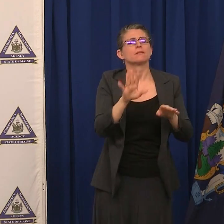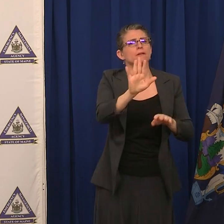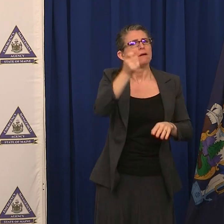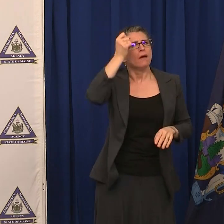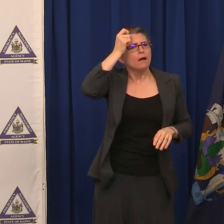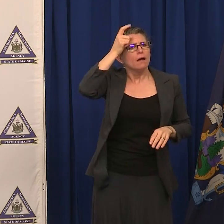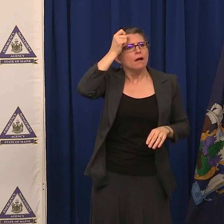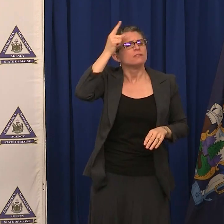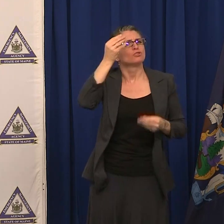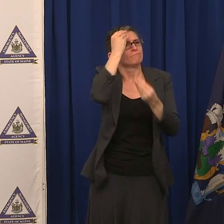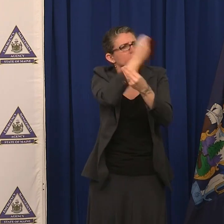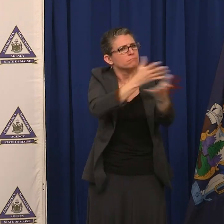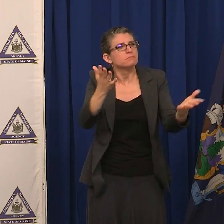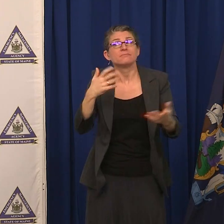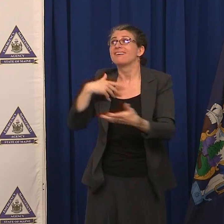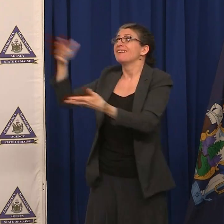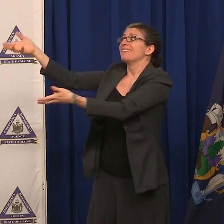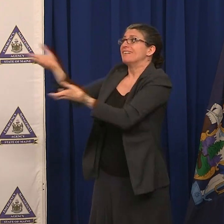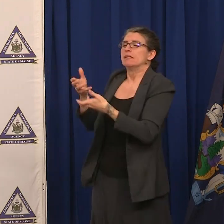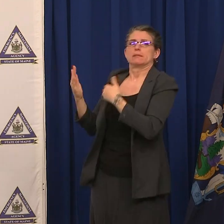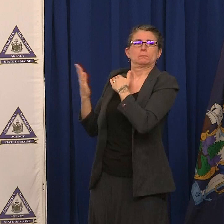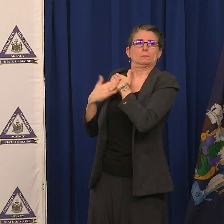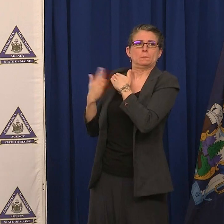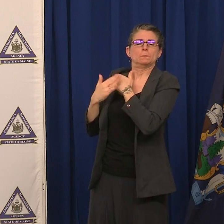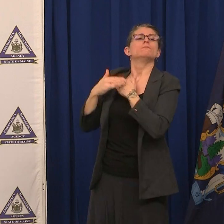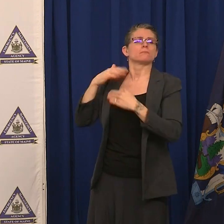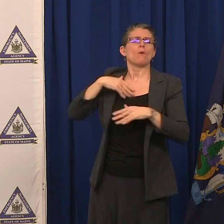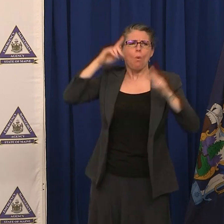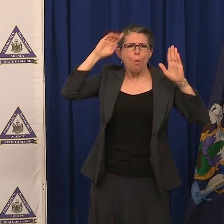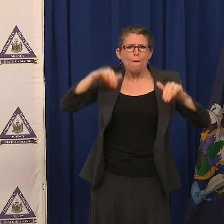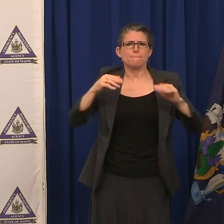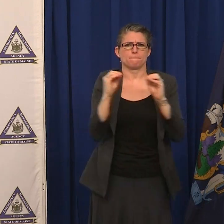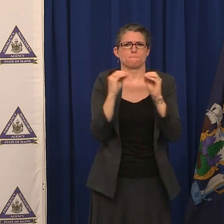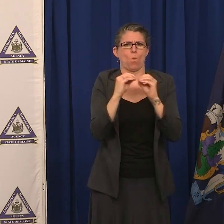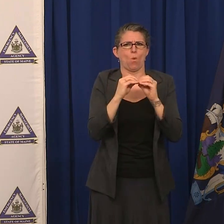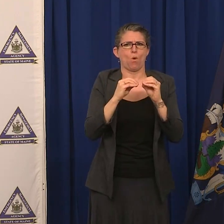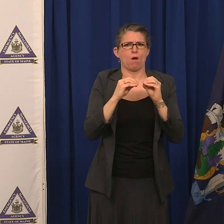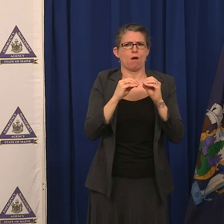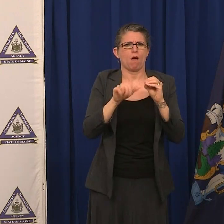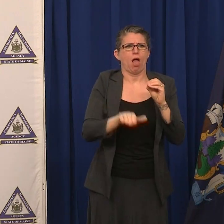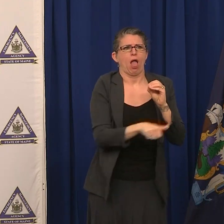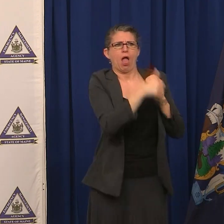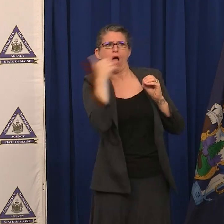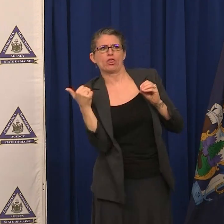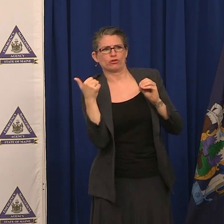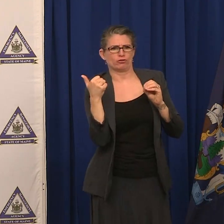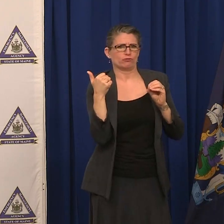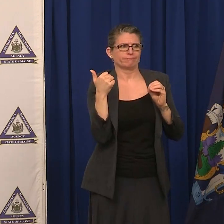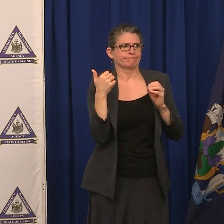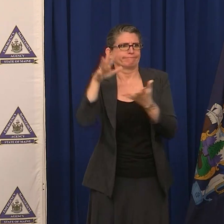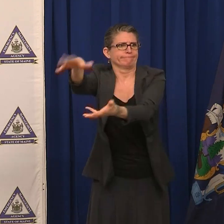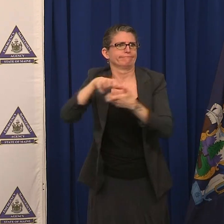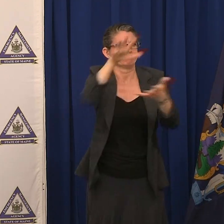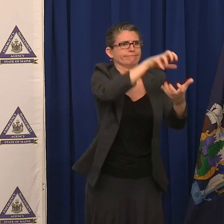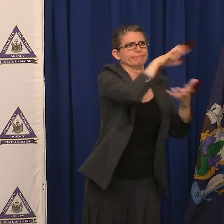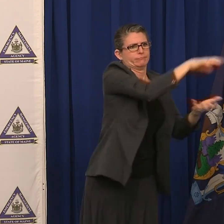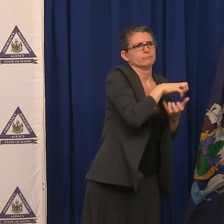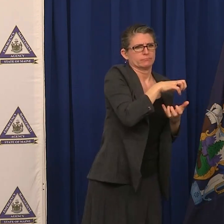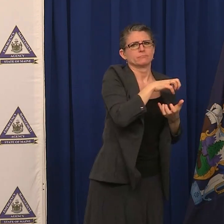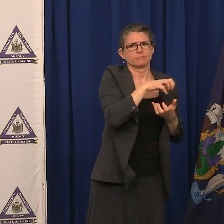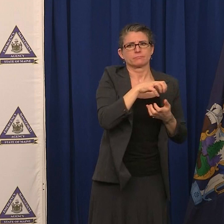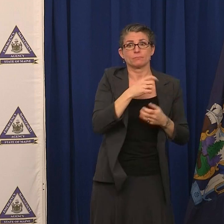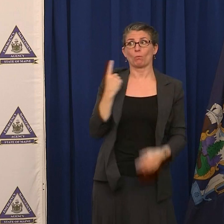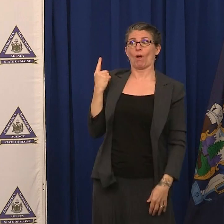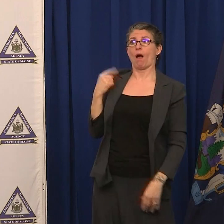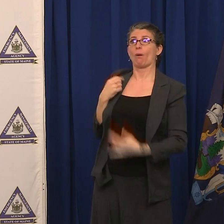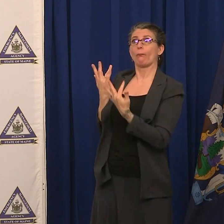an operational strategy in an emergency situation. And so we are pursuing other avenues to procure